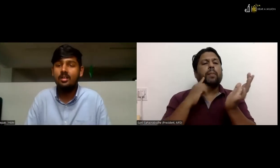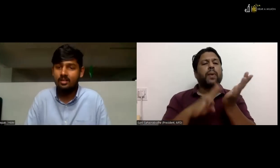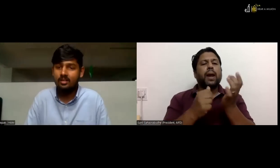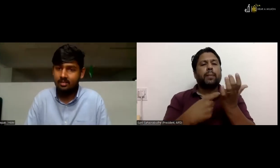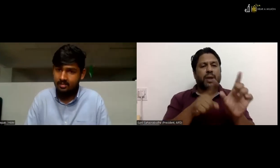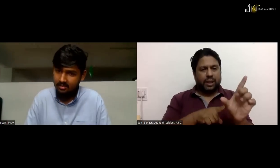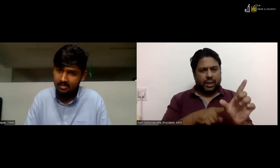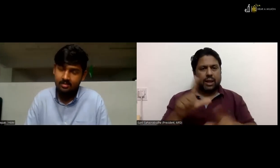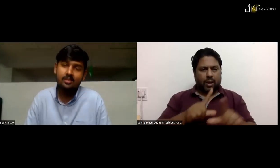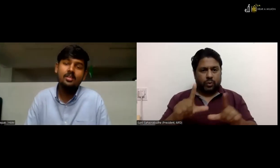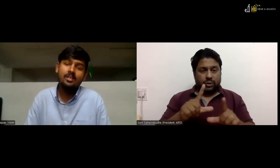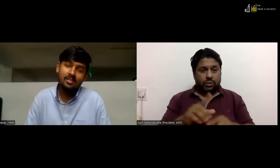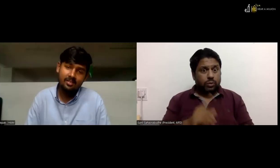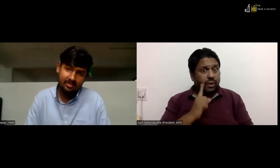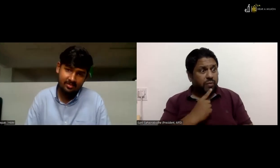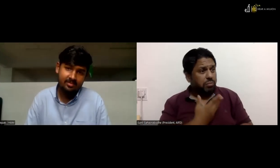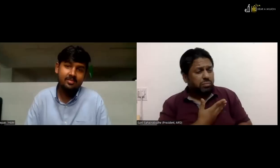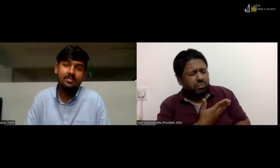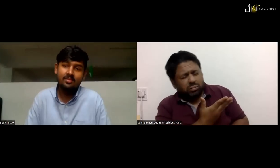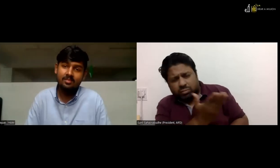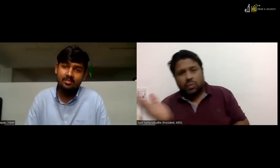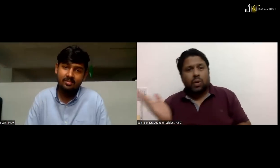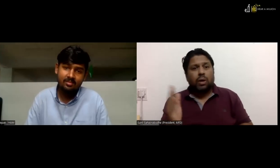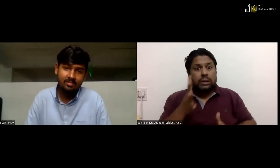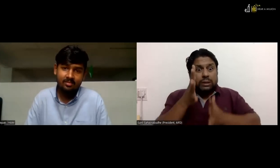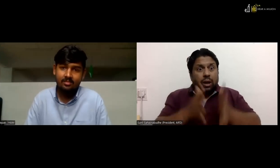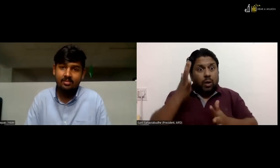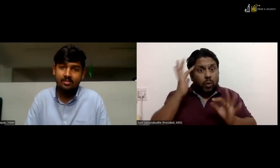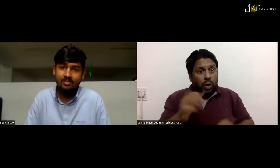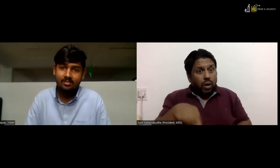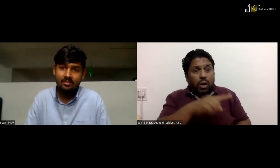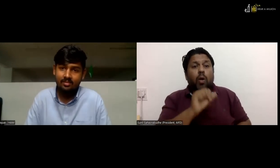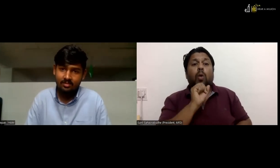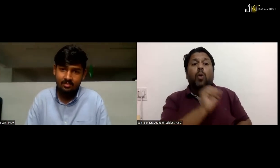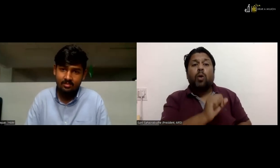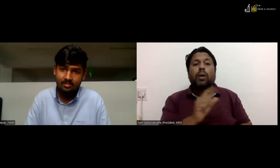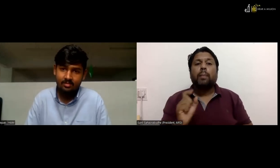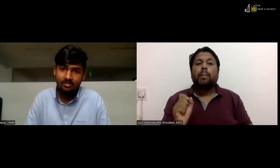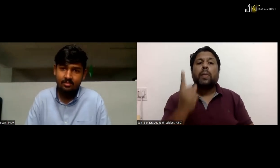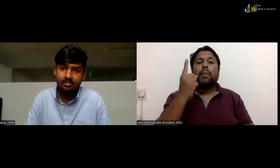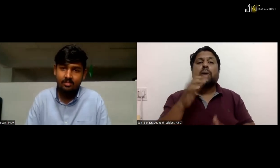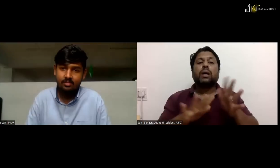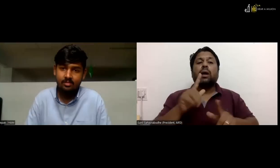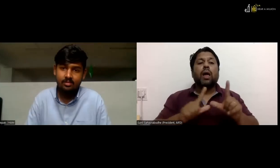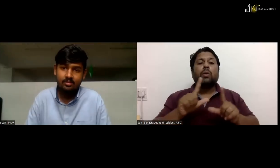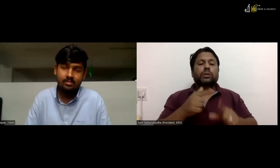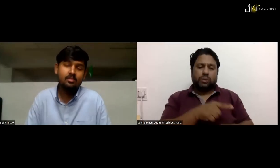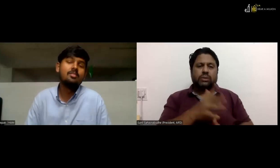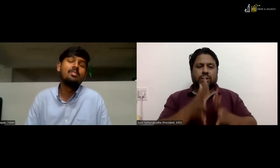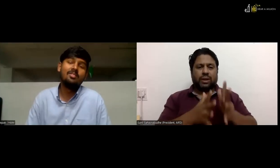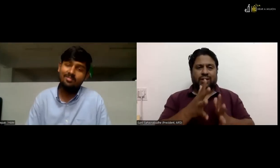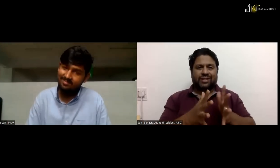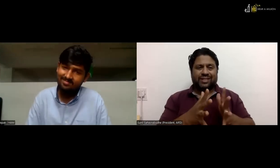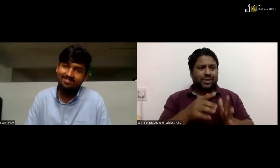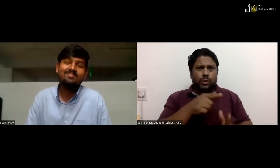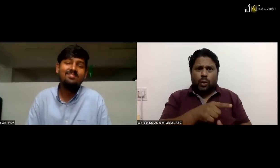we are habitual for the communication, okay. So this is the primary language. So deaf persons use